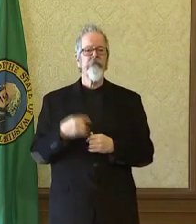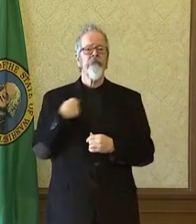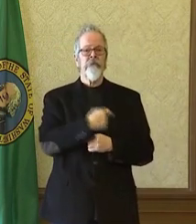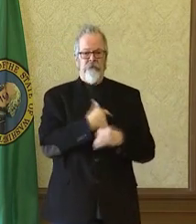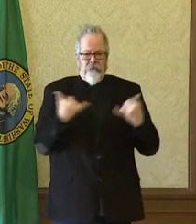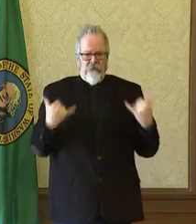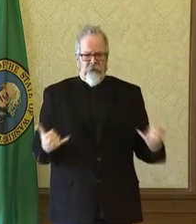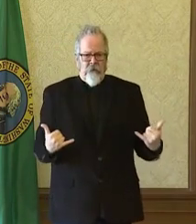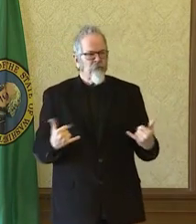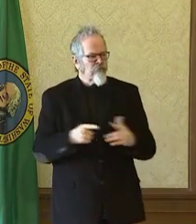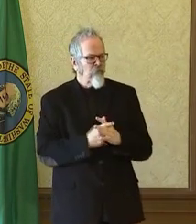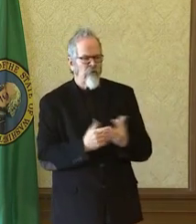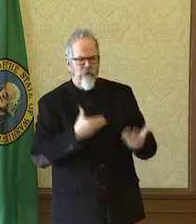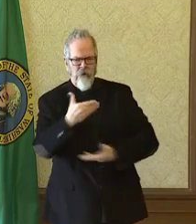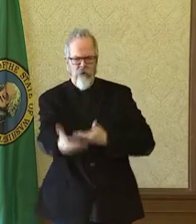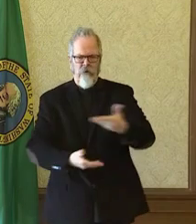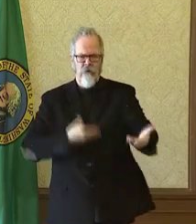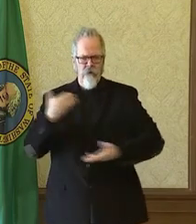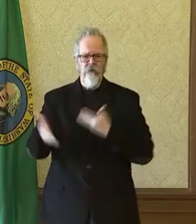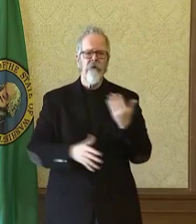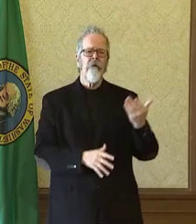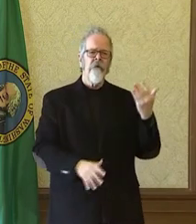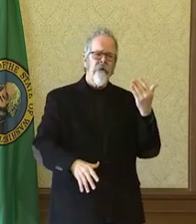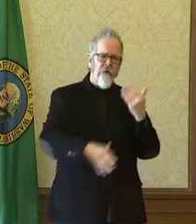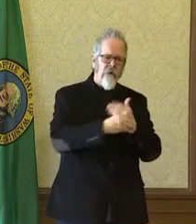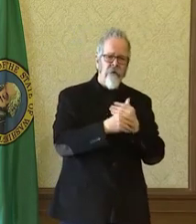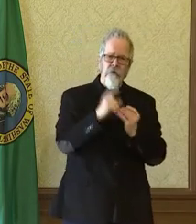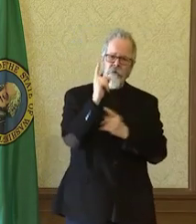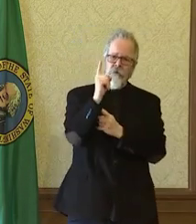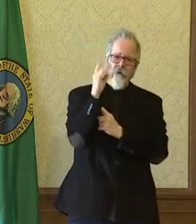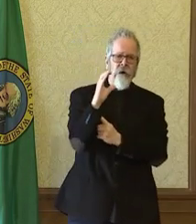every 2 weeks, bringing in other state agencies to